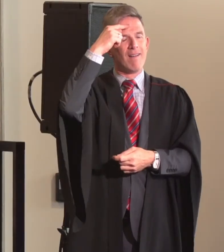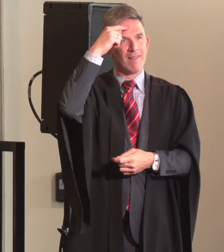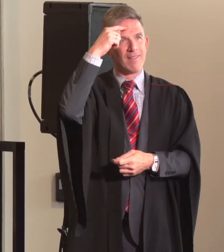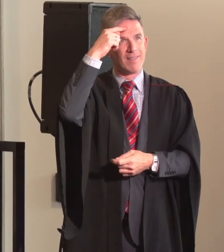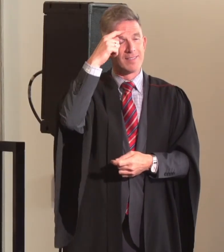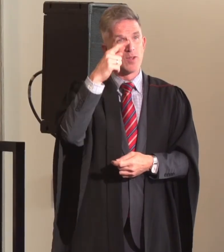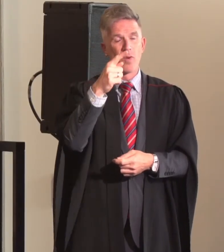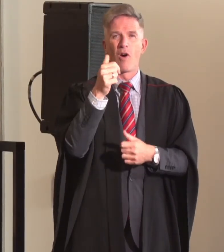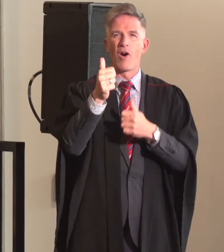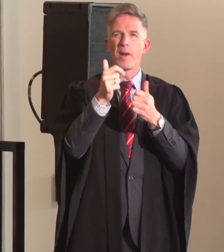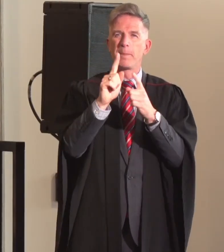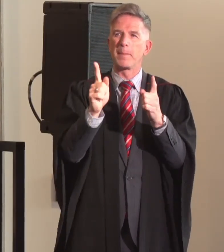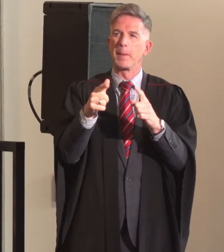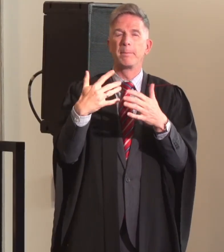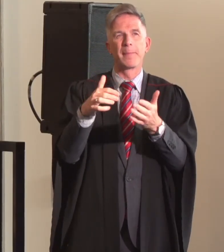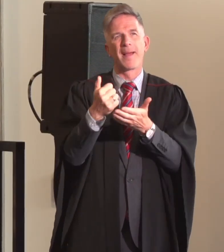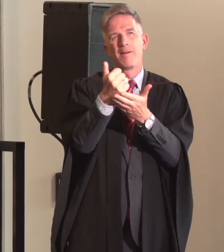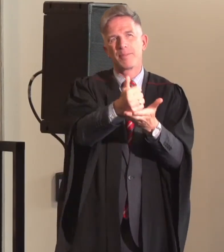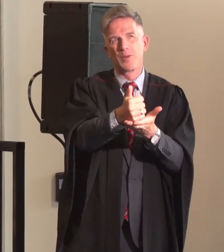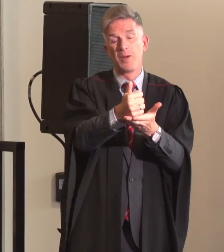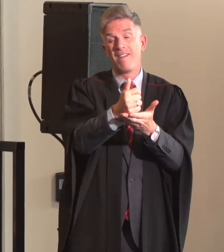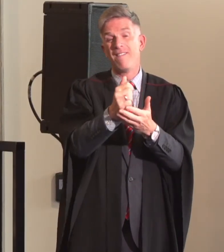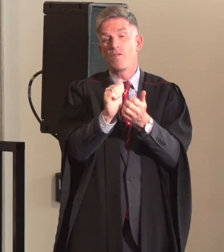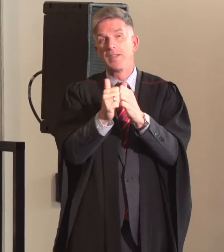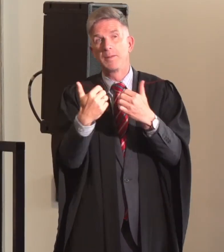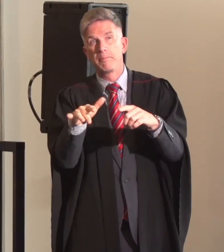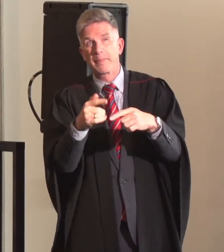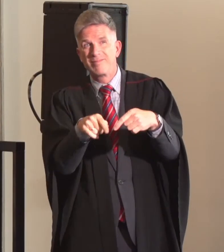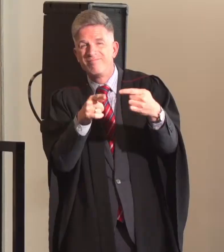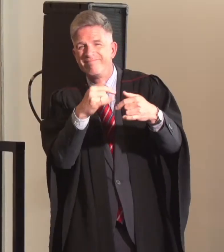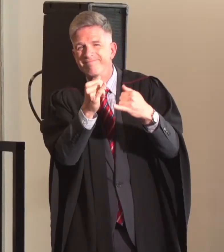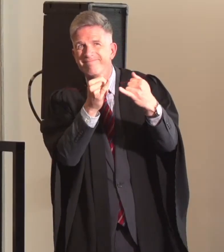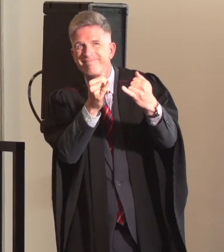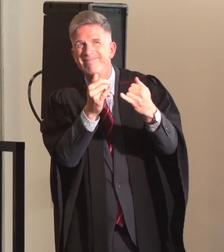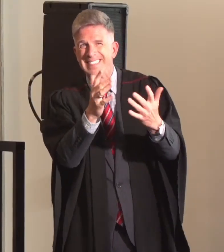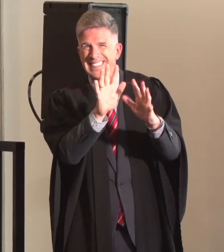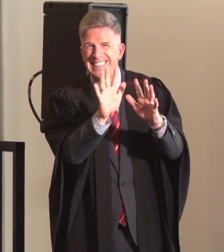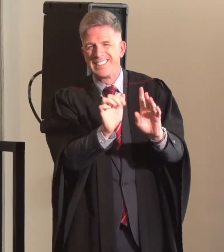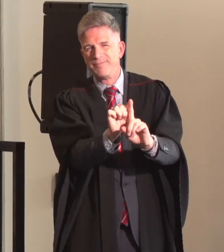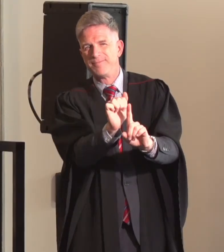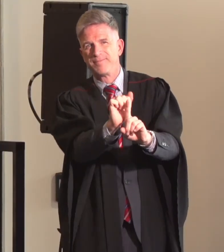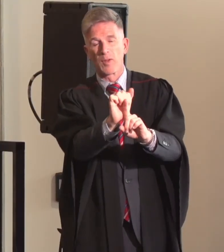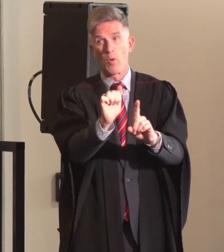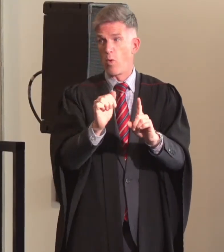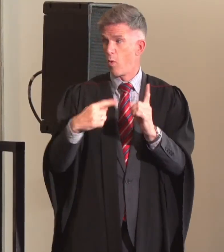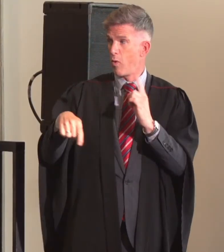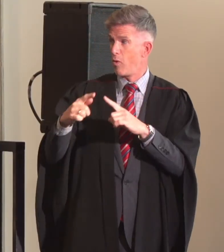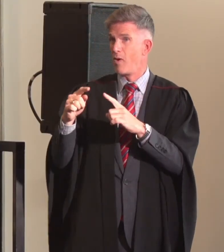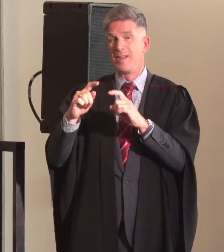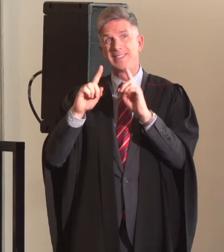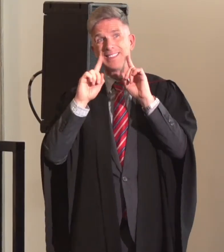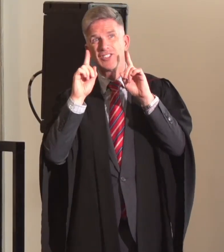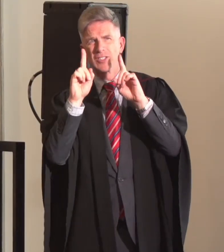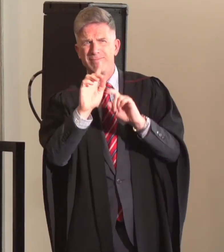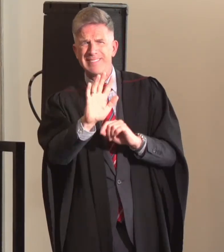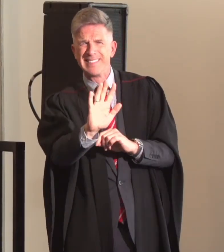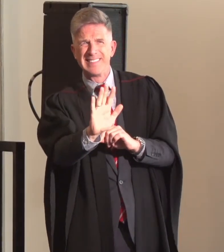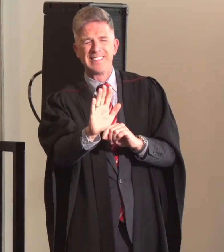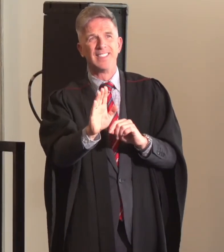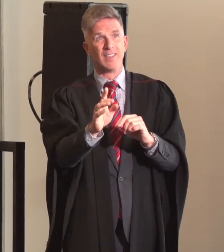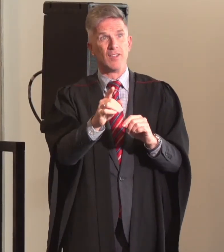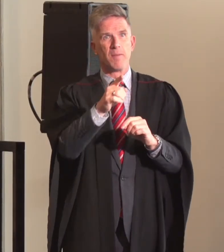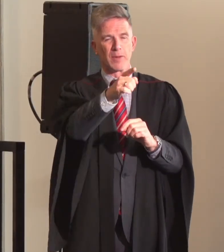your friends who critiqued your work honestly, the mentors who challenged you to go further, and the moments of frustration that can lead to